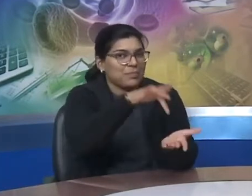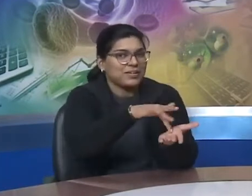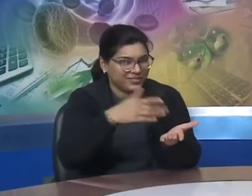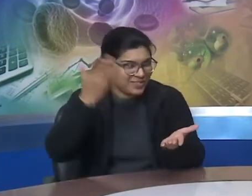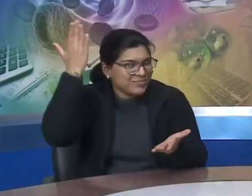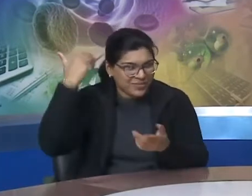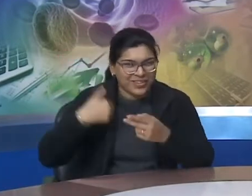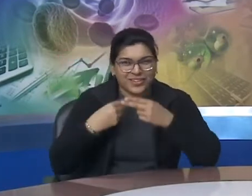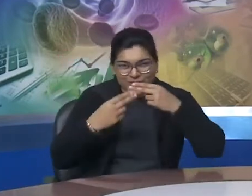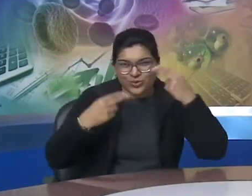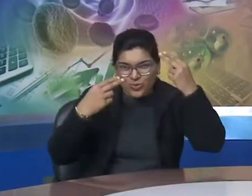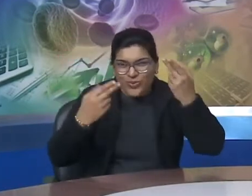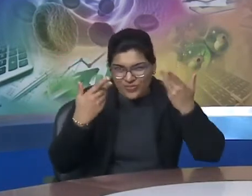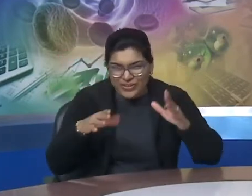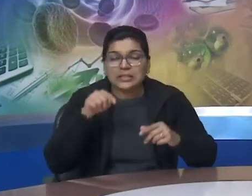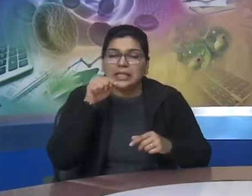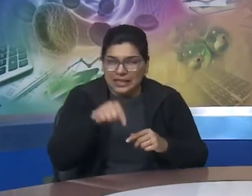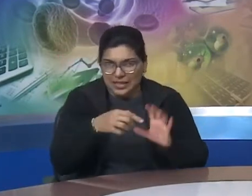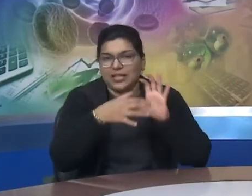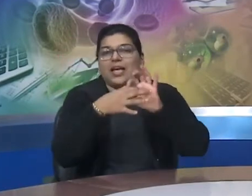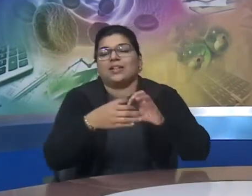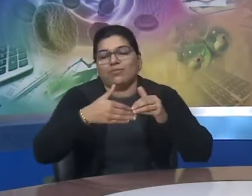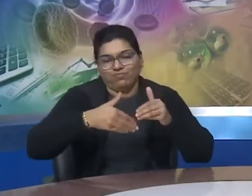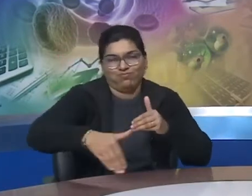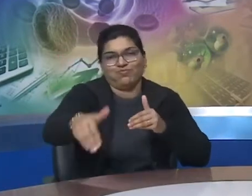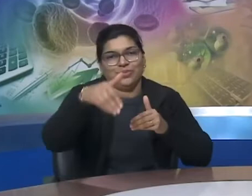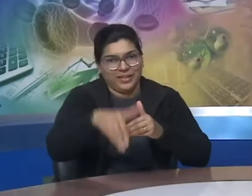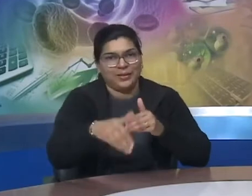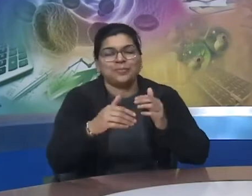floor to sleep.